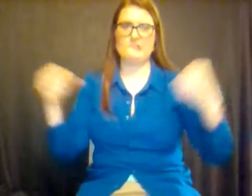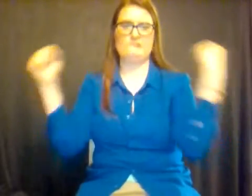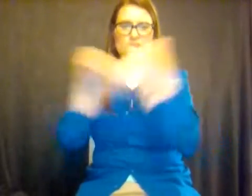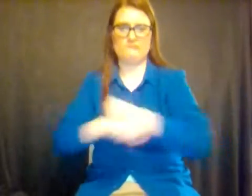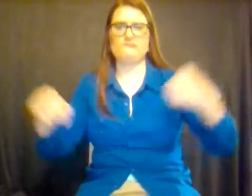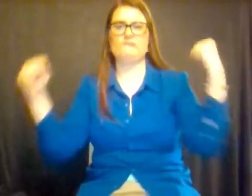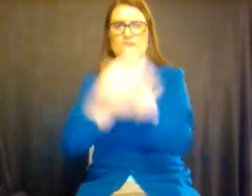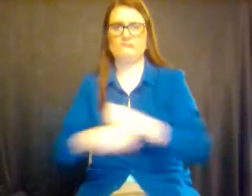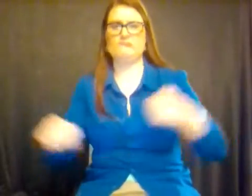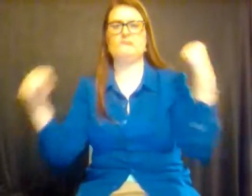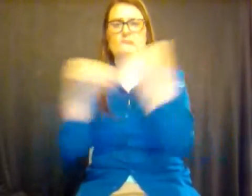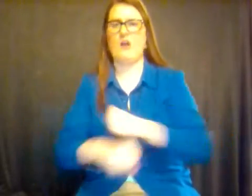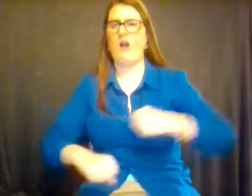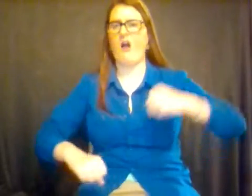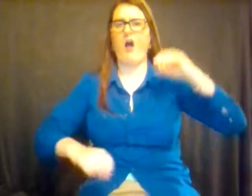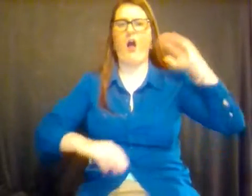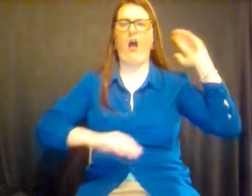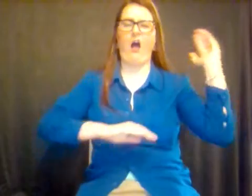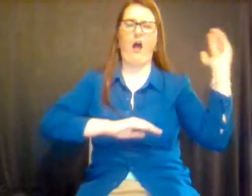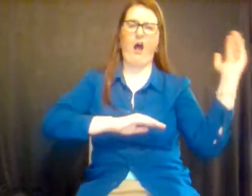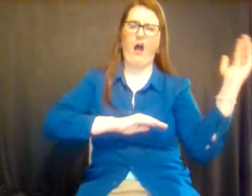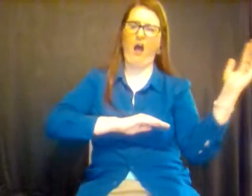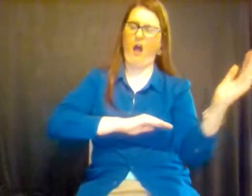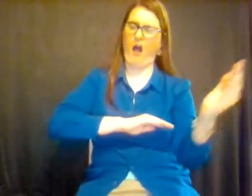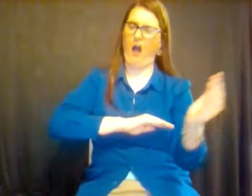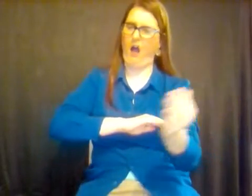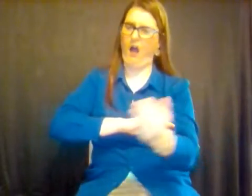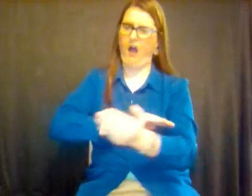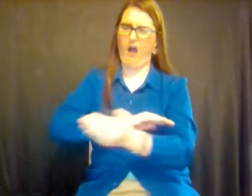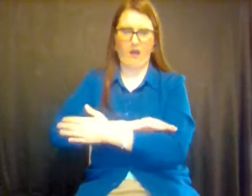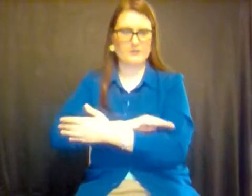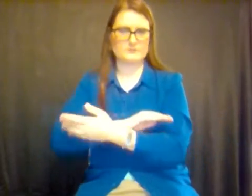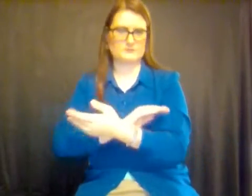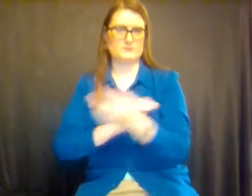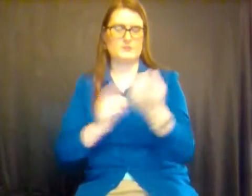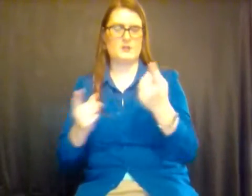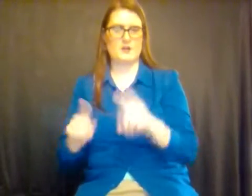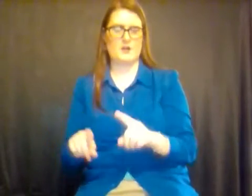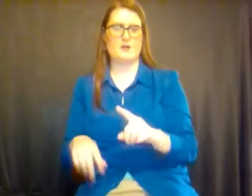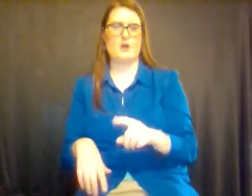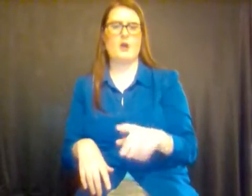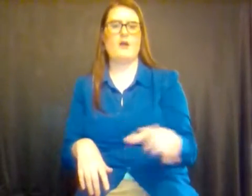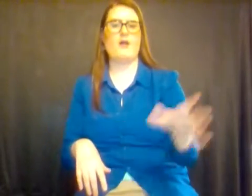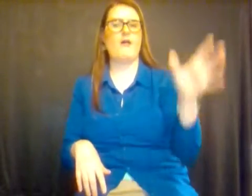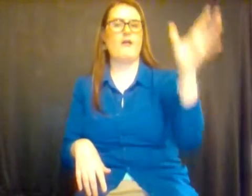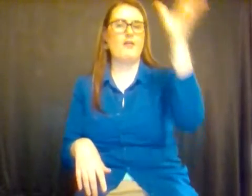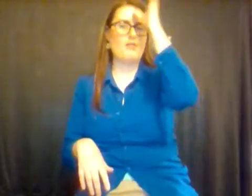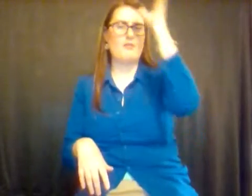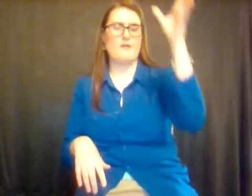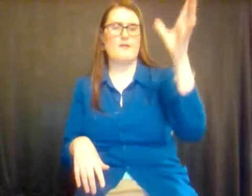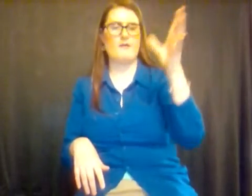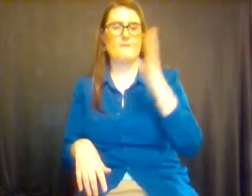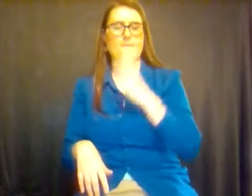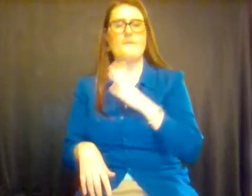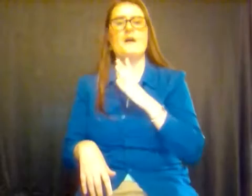the man demanded. "No," refused Jacob. The stranger stopped struggling. "What is your name?" he